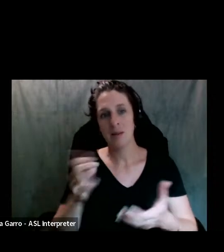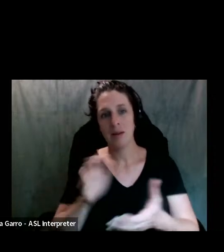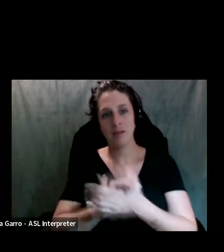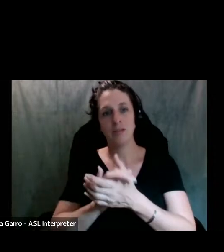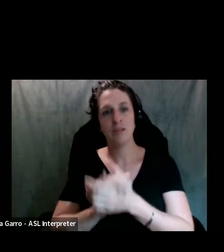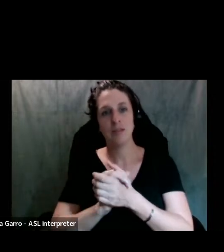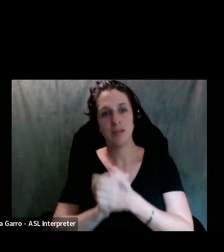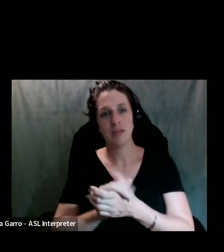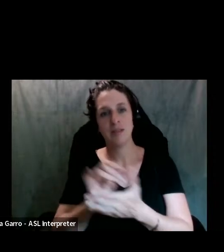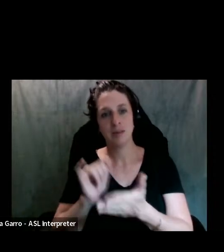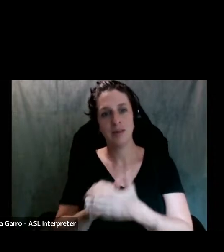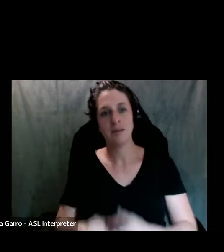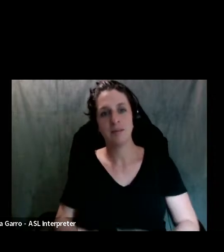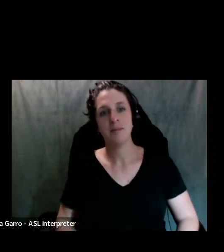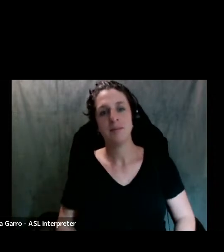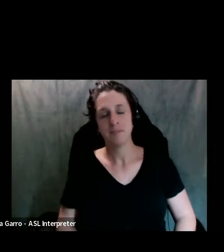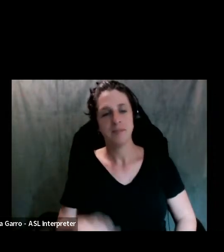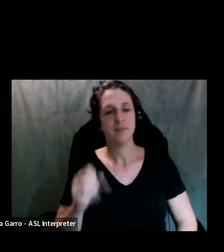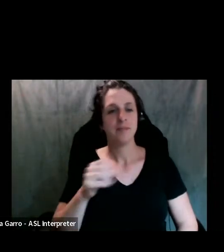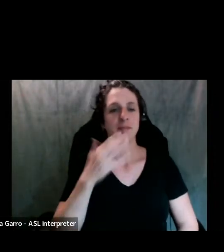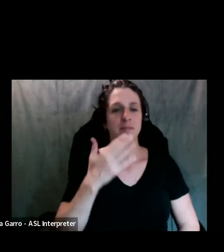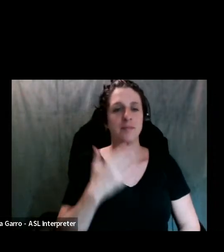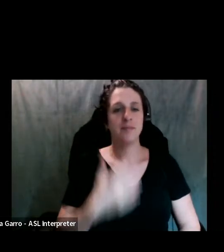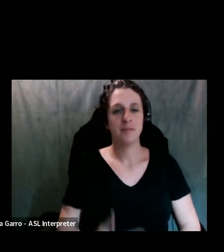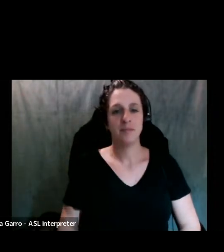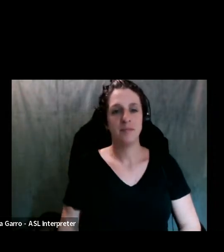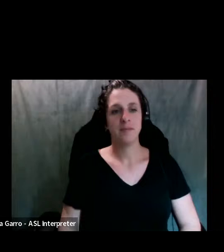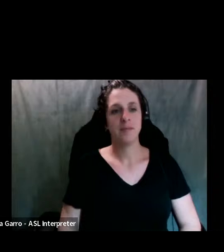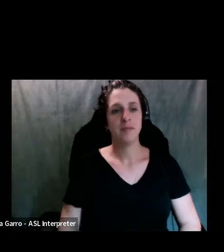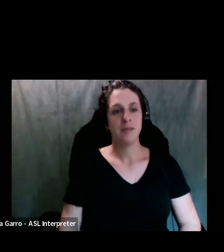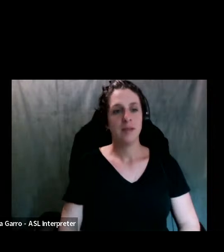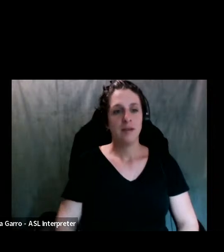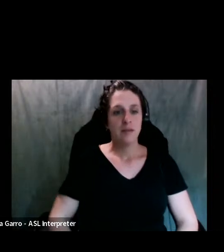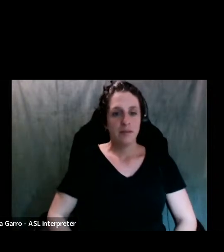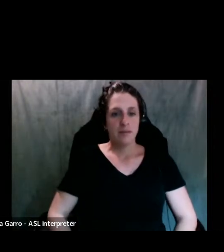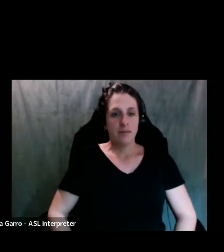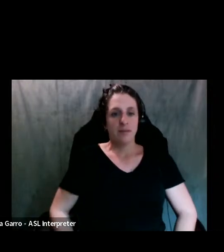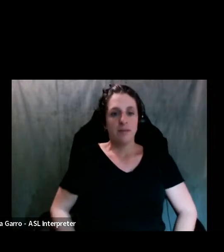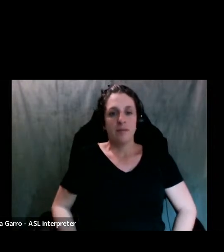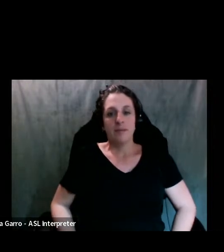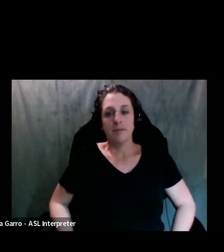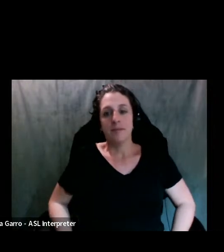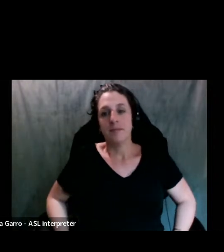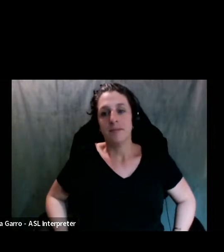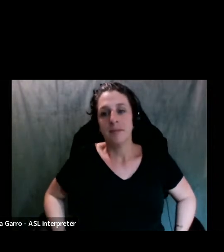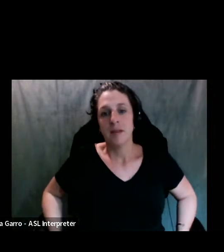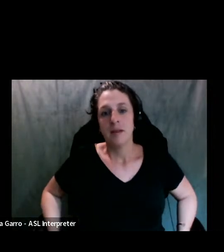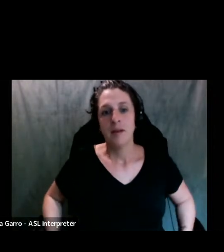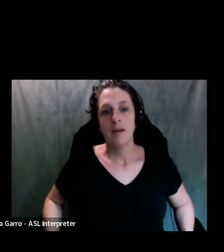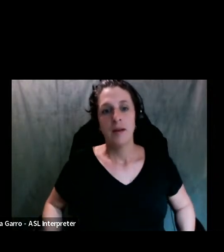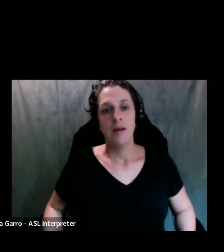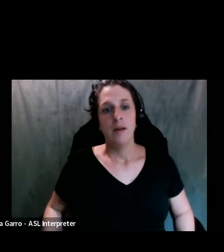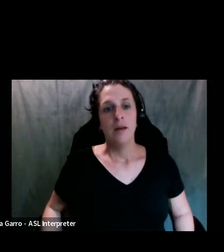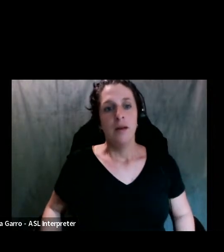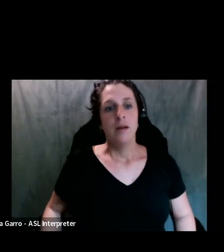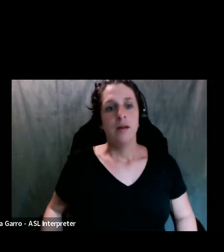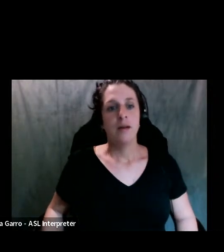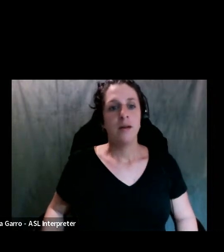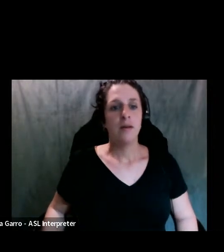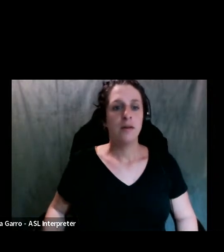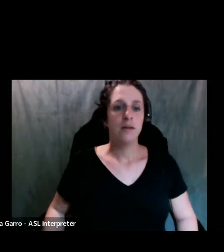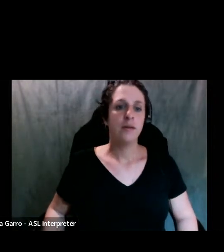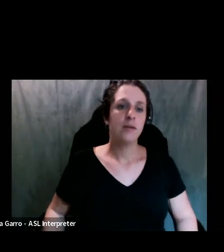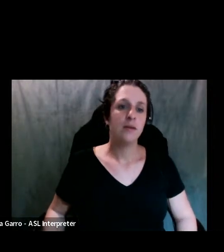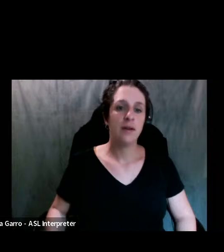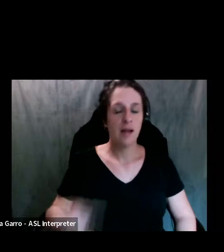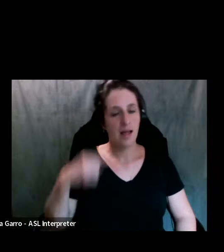to it. Thank you. You know, I think about the struggles that